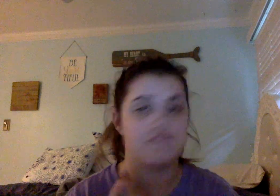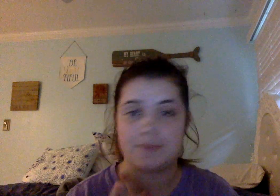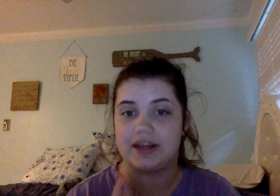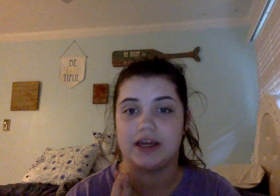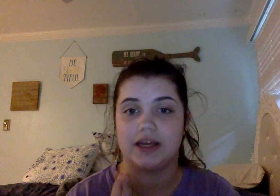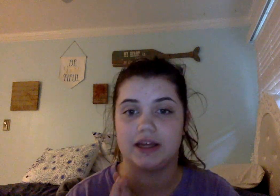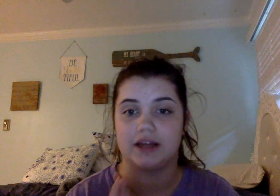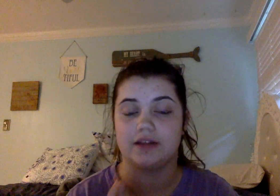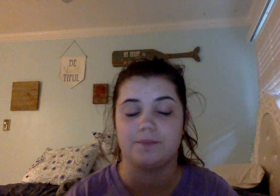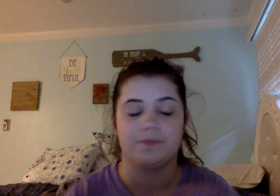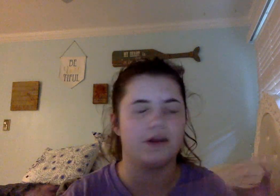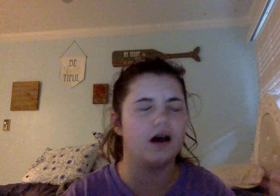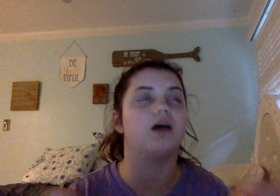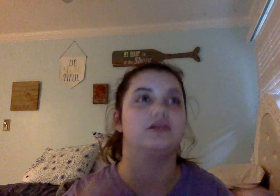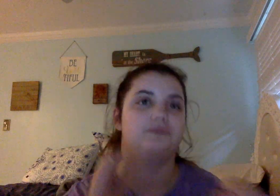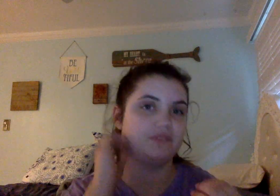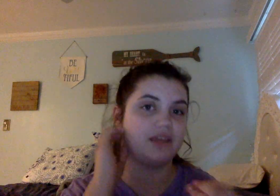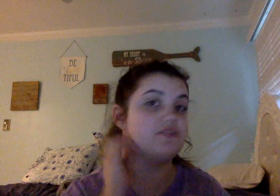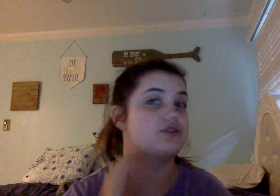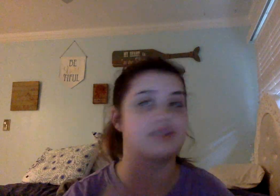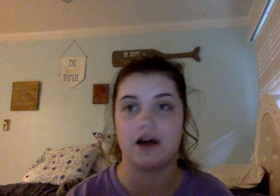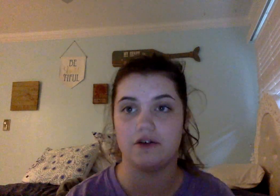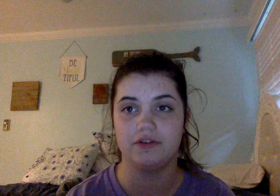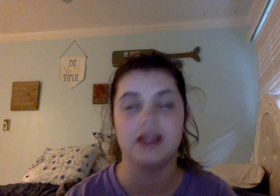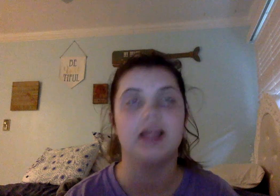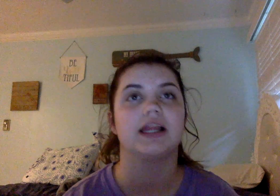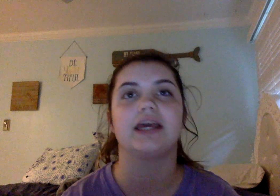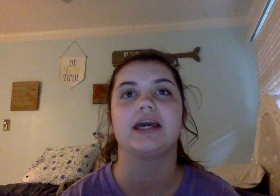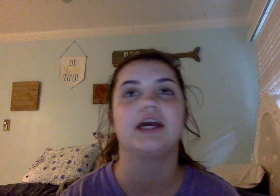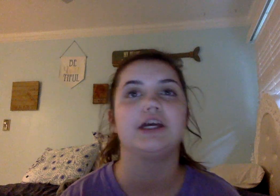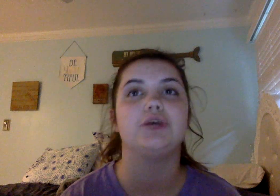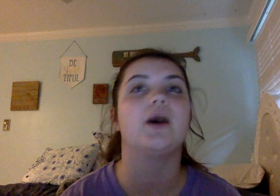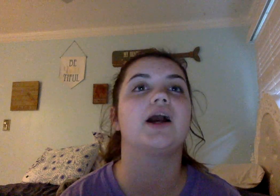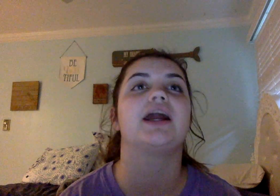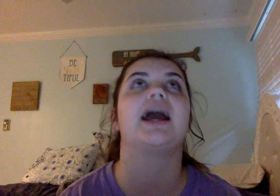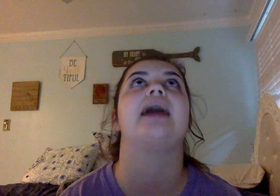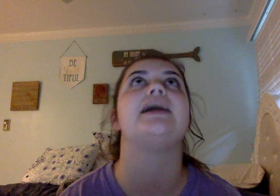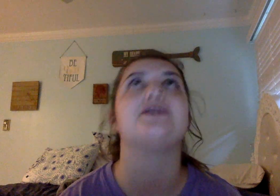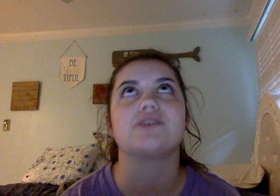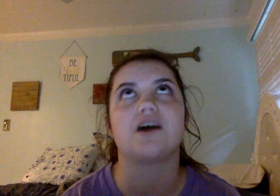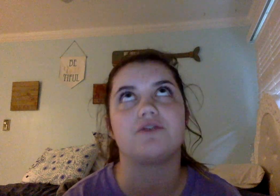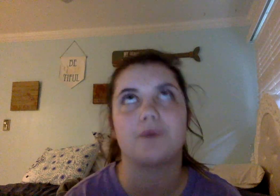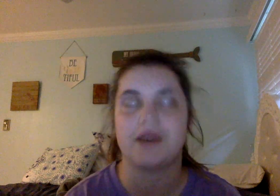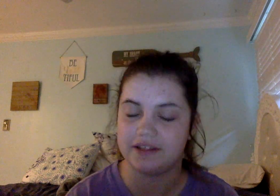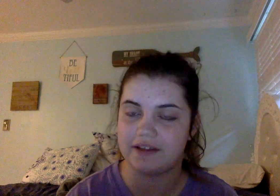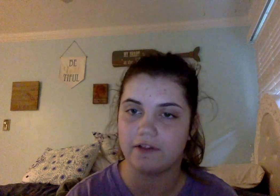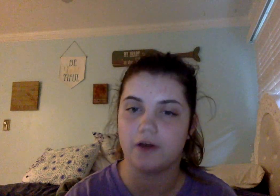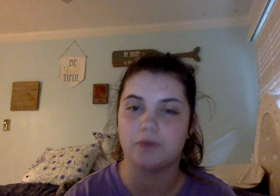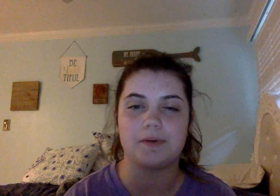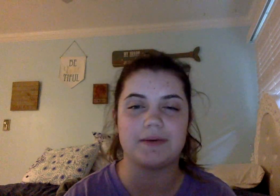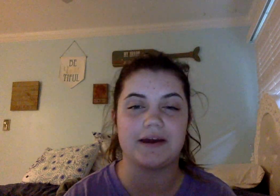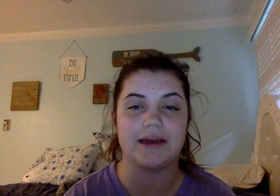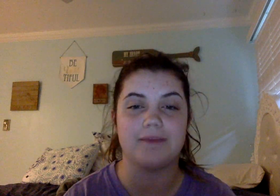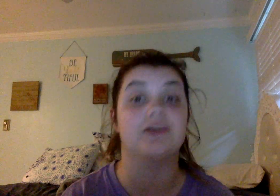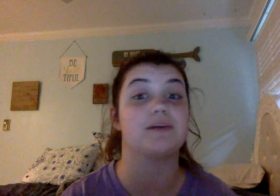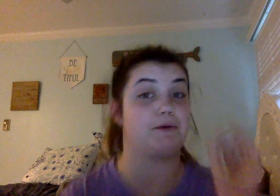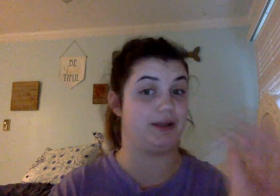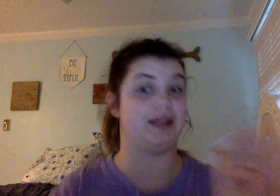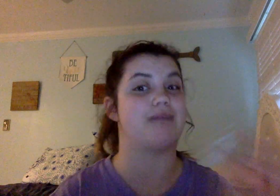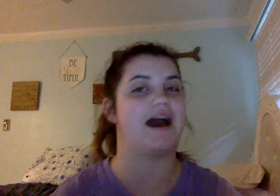everybody. Ugh, even yourself. Like, you are going to hate yourself for waiting that long. Well, maybe not hate, but you're going to be really mad at